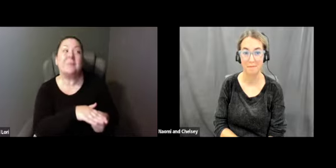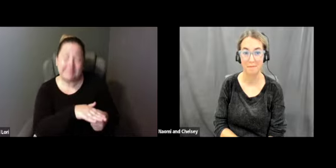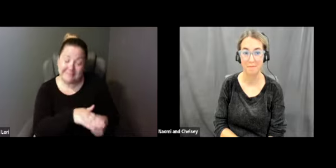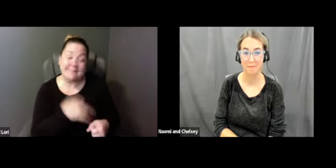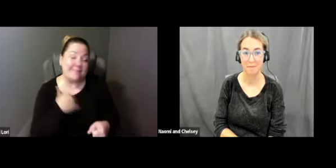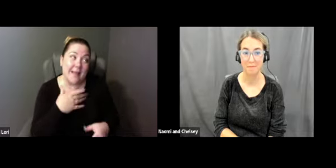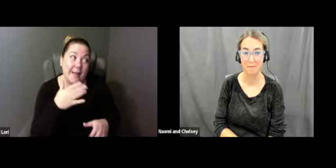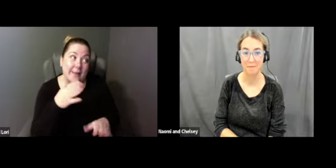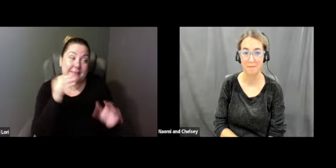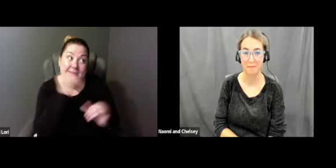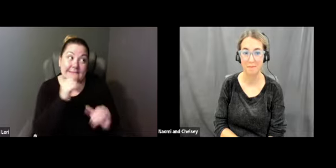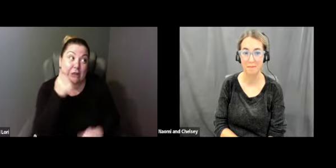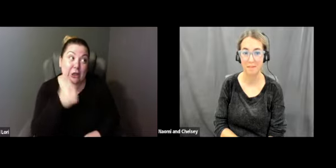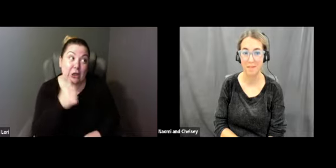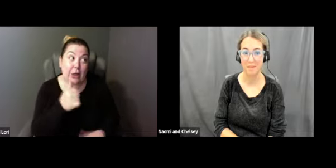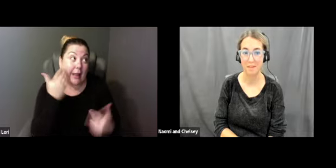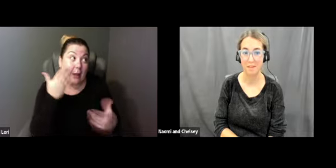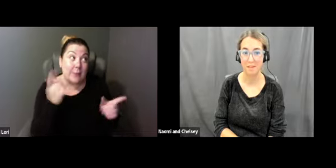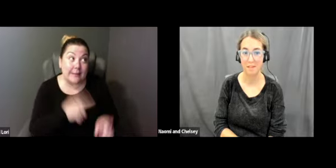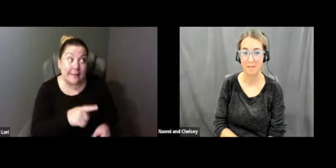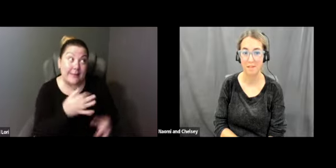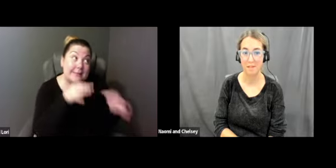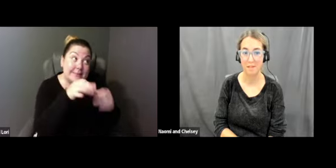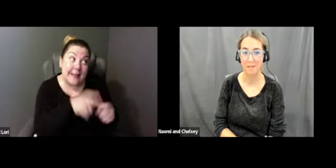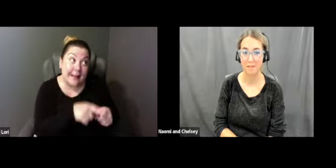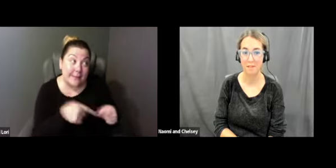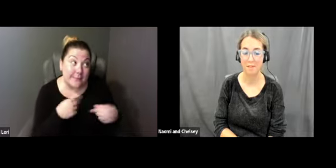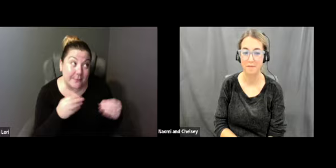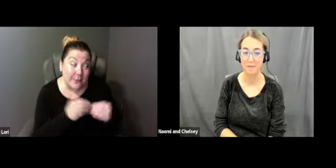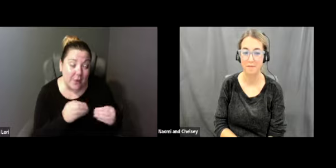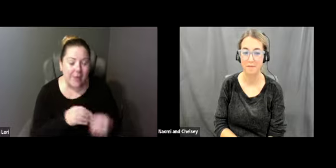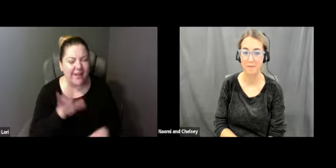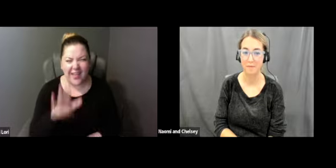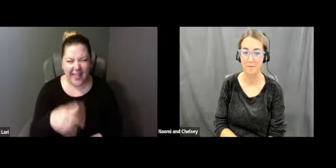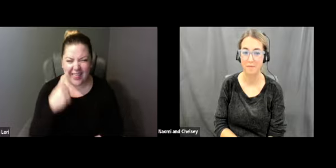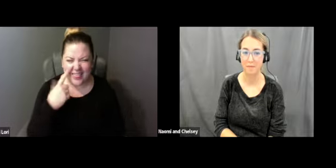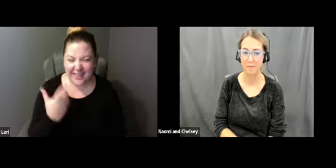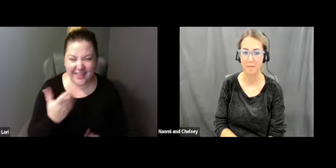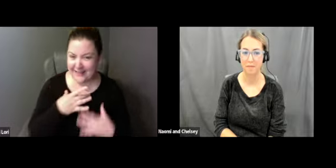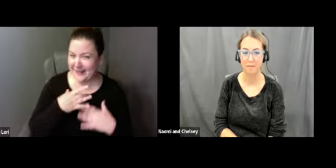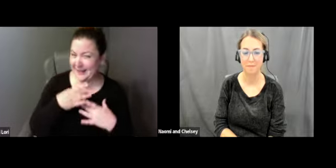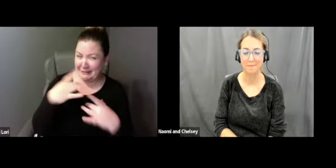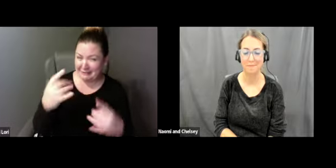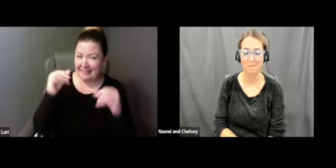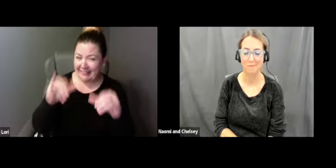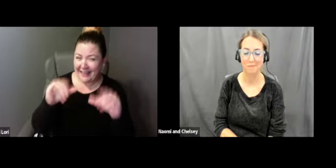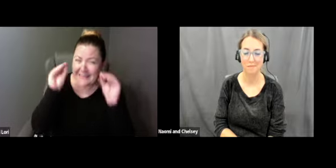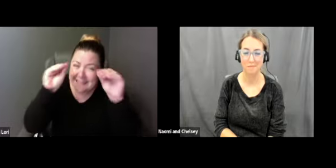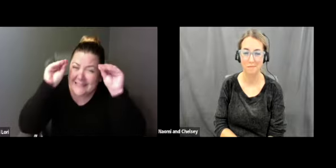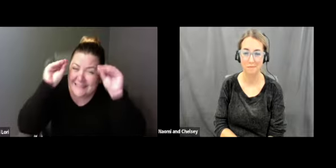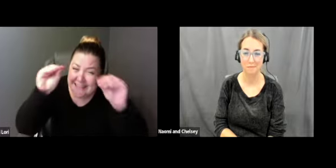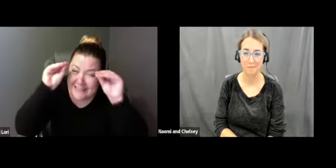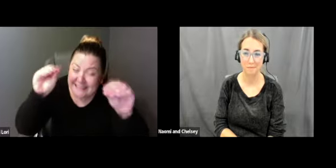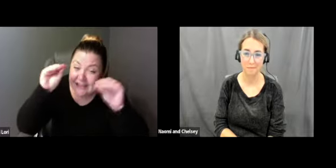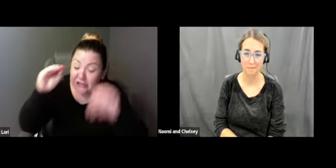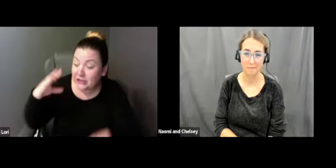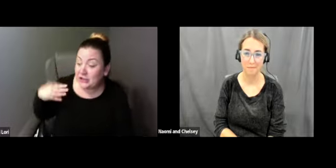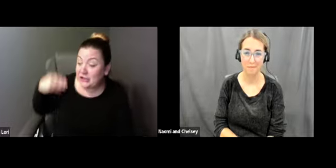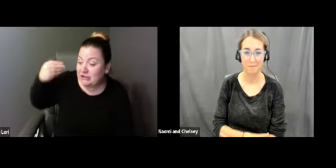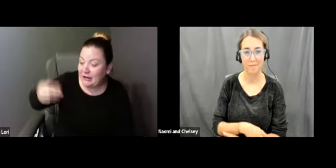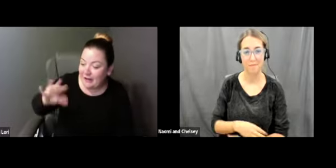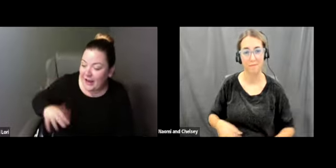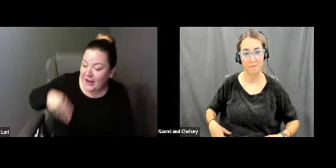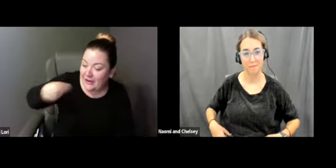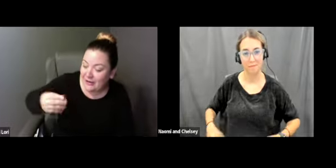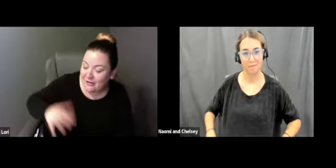interpersonal situations that are happening in the room. But I just think it's so funny that this is what we teach our next generation of